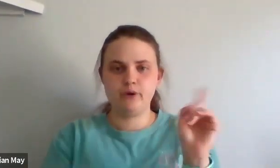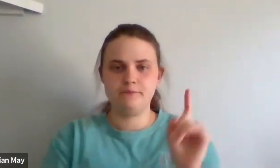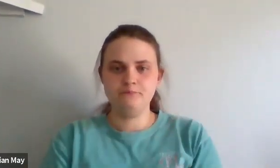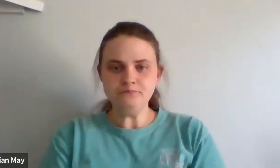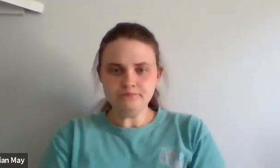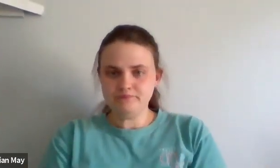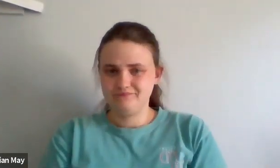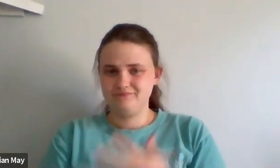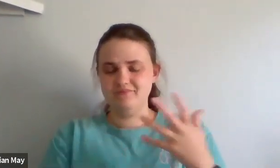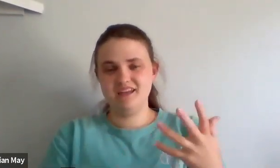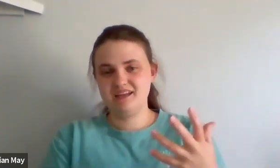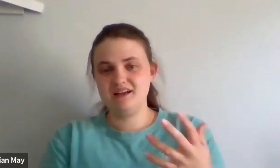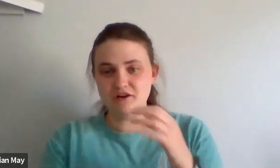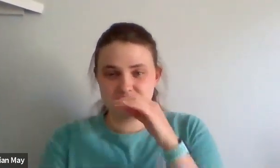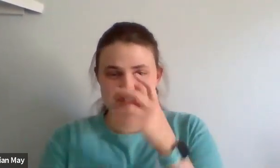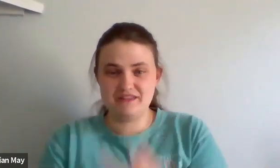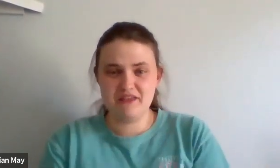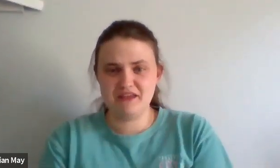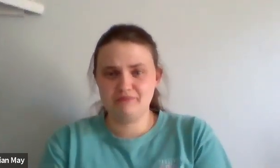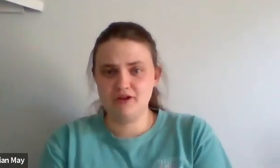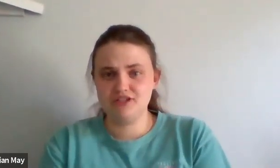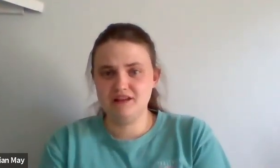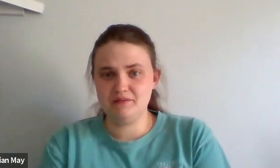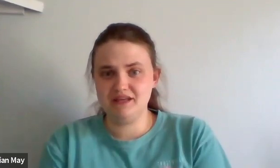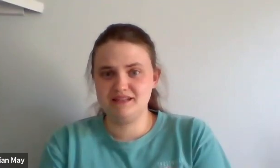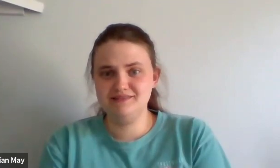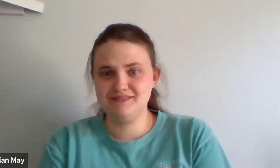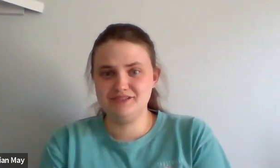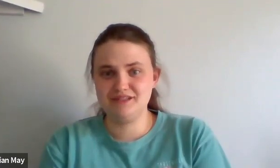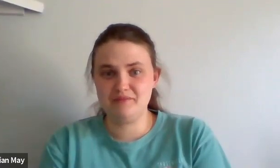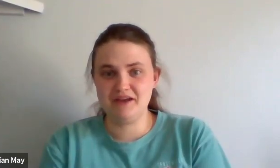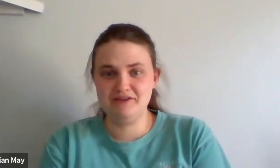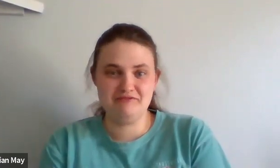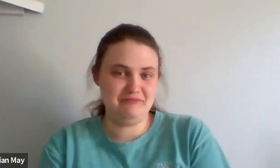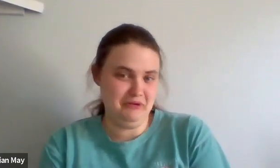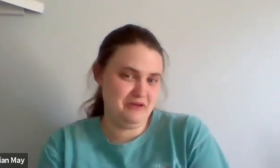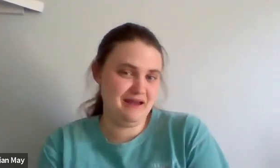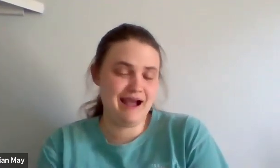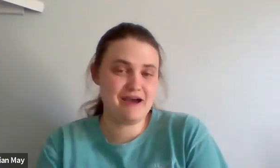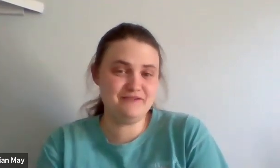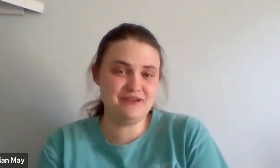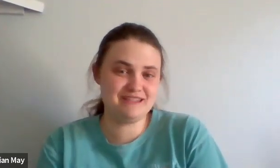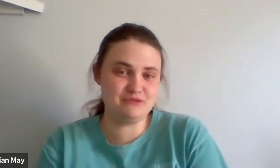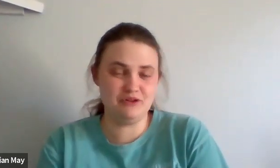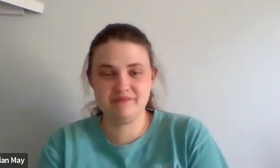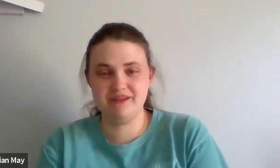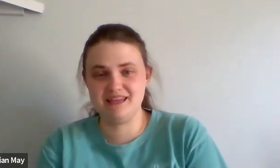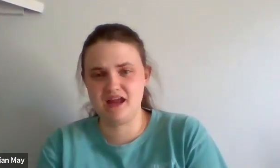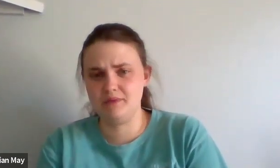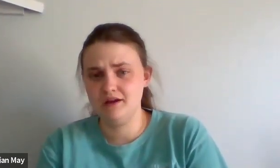where, it can get a little confusing. They might think, are you just telling me a sentence? Are you just telling me that you know that? I've had a few kids who will look at me and say that. And I'm like,